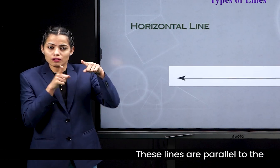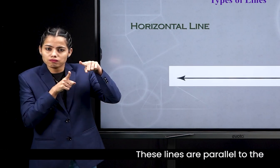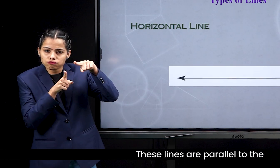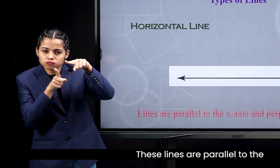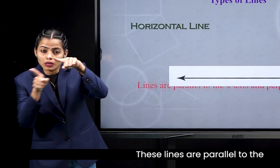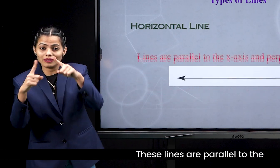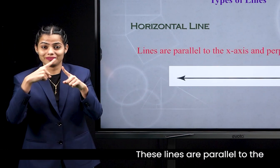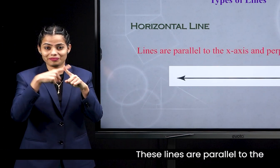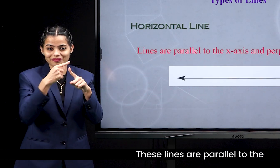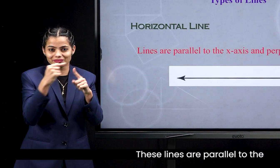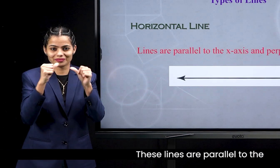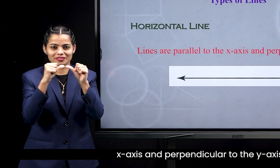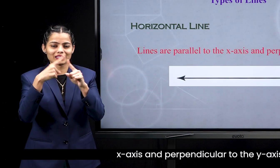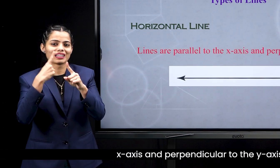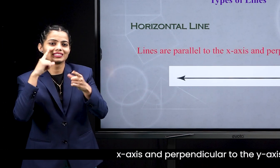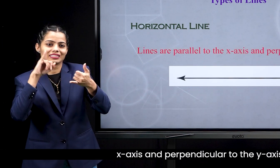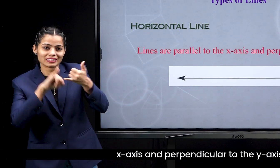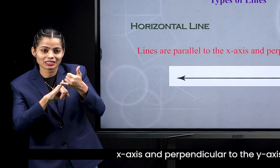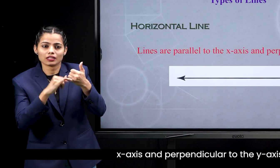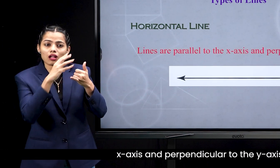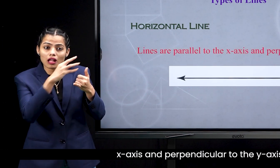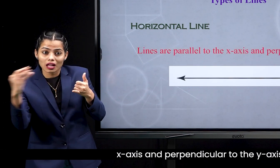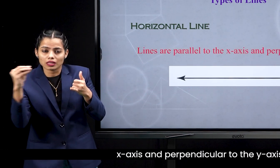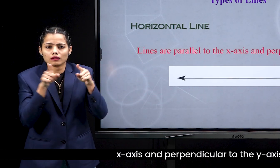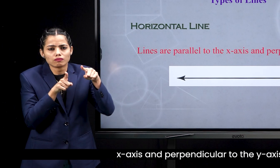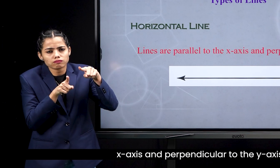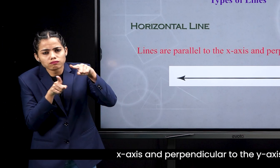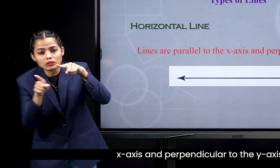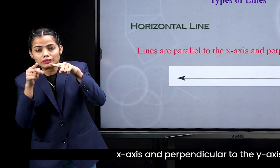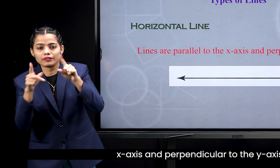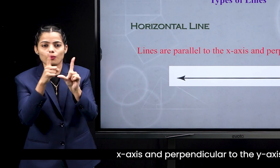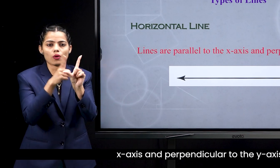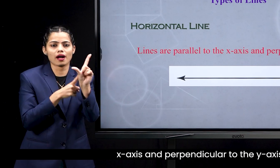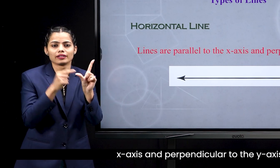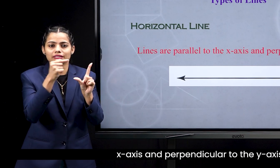These lines are parallel to the x-axis and perpendicular to the y-axis.